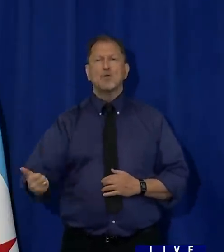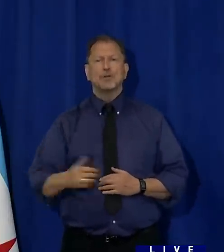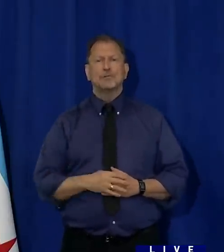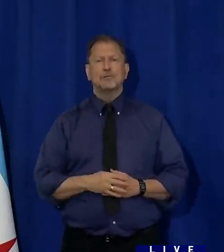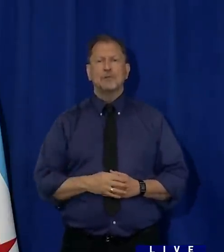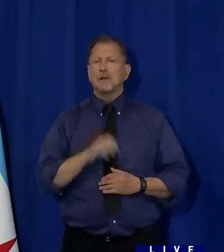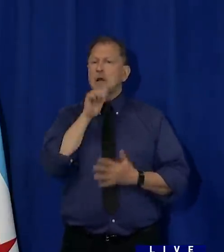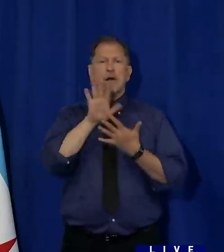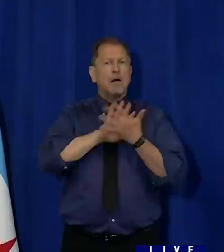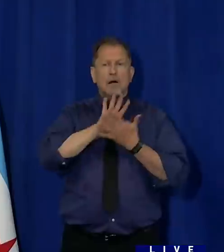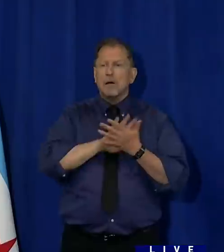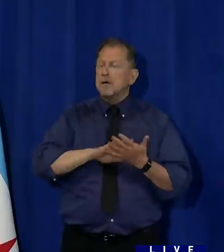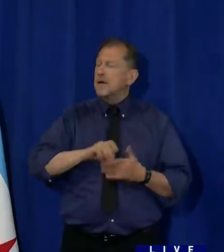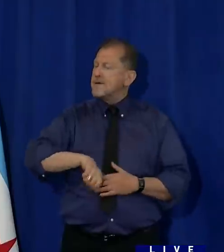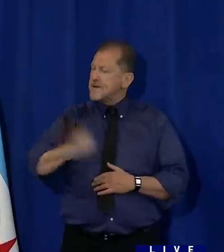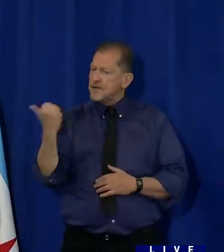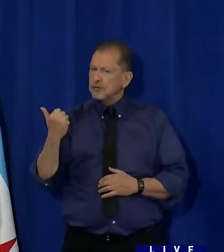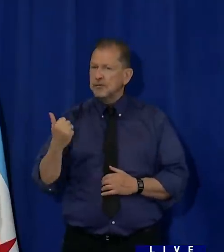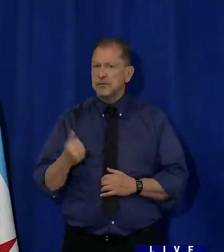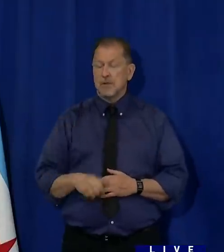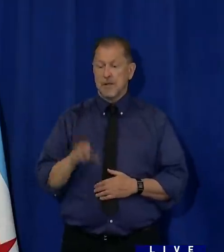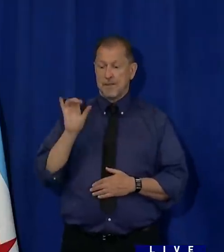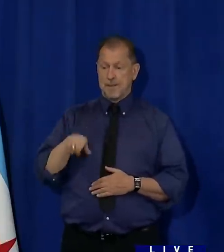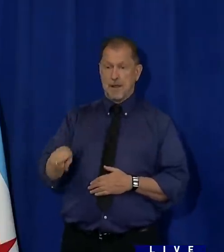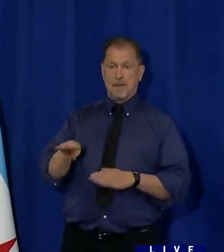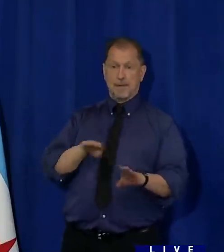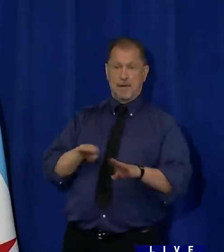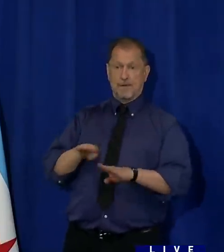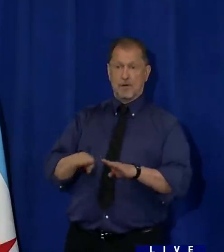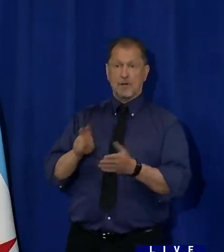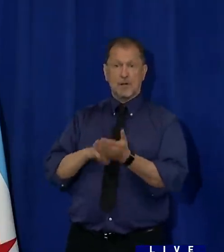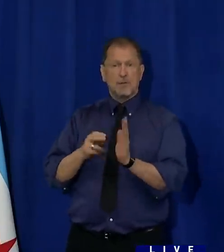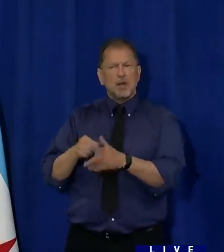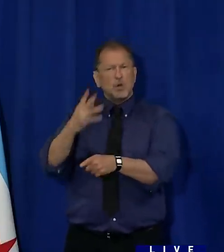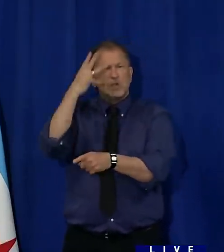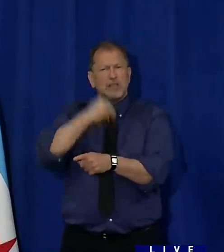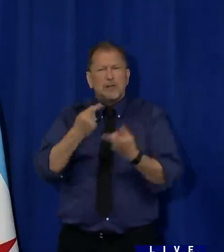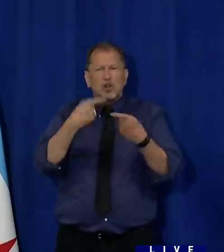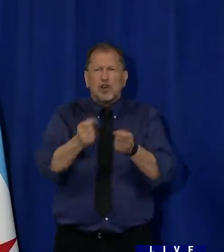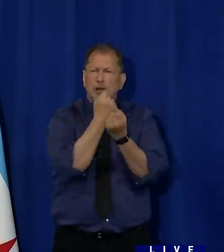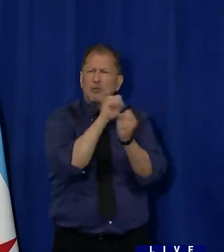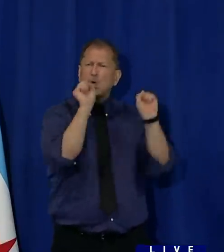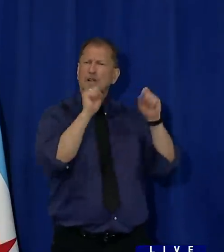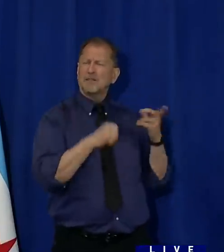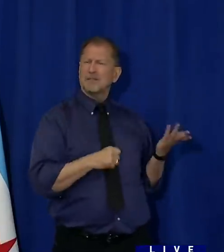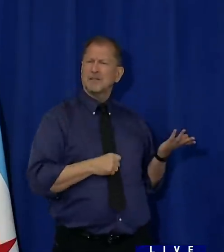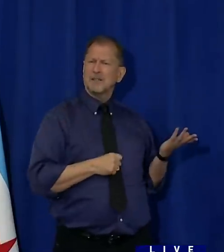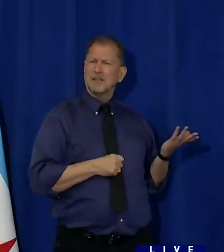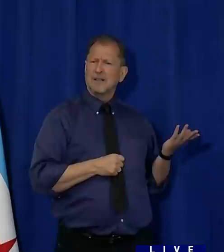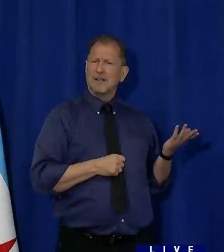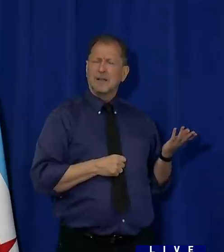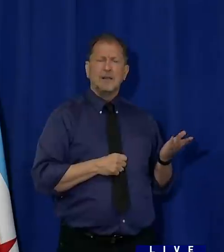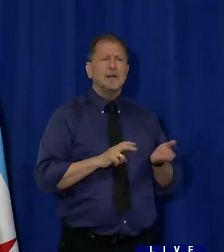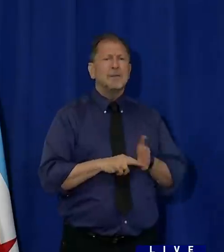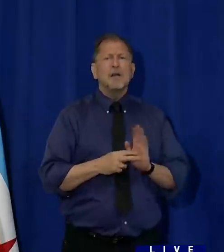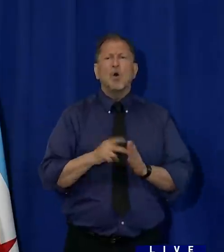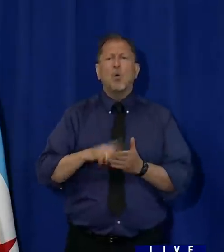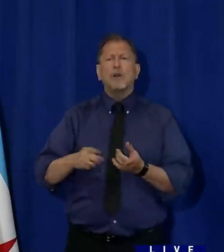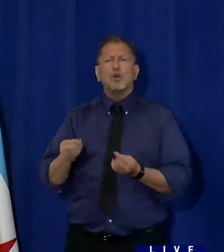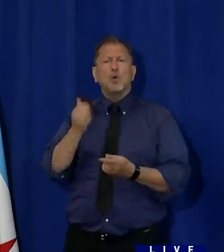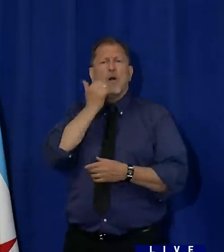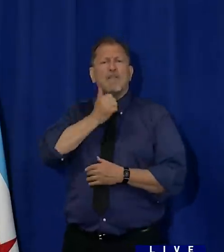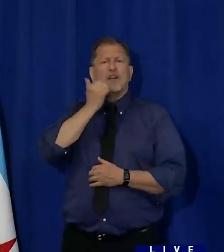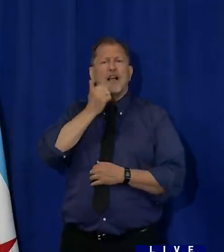This kind of conduct means if you sleep during a riot, what do you do on a regular shift when there's no